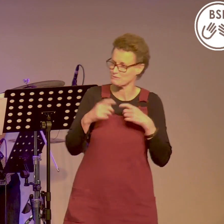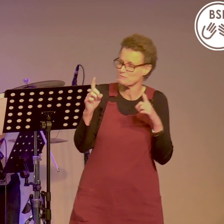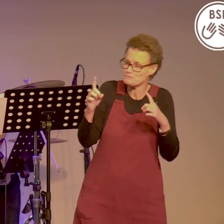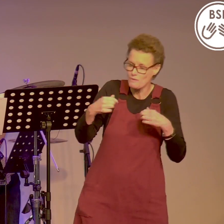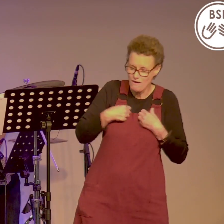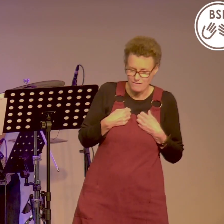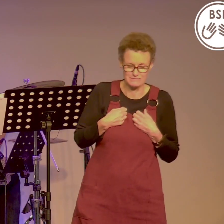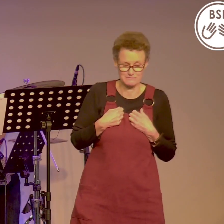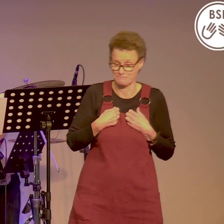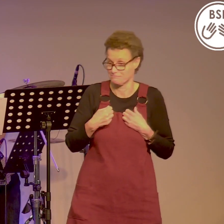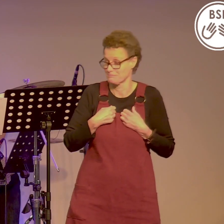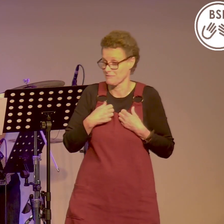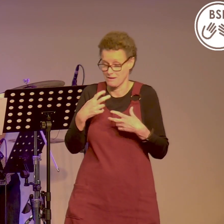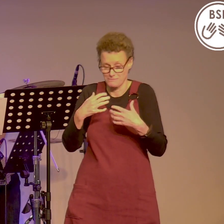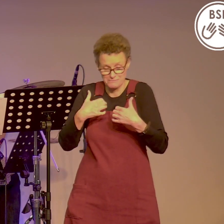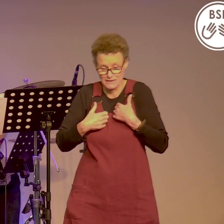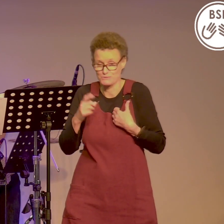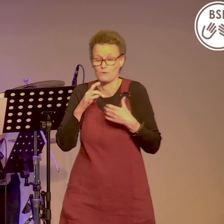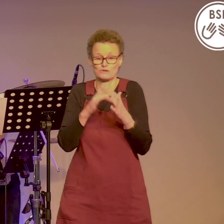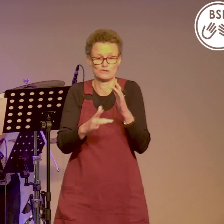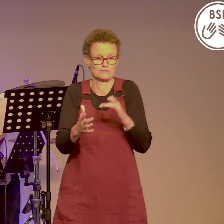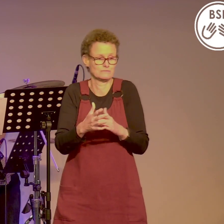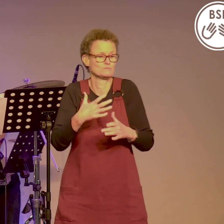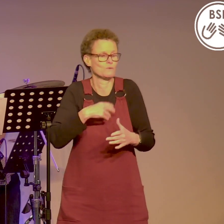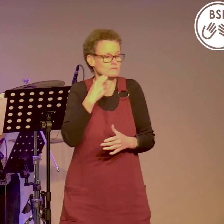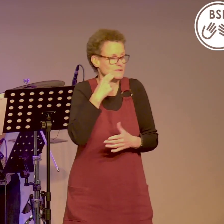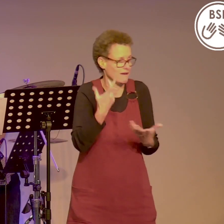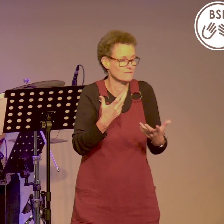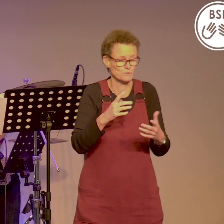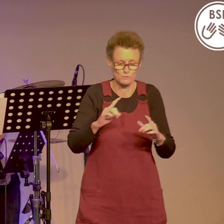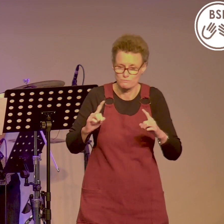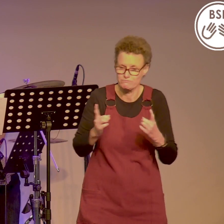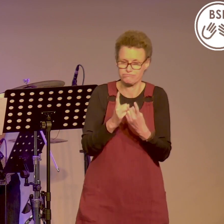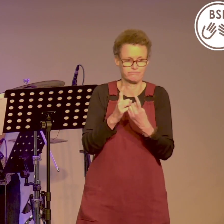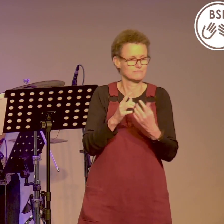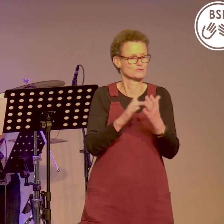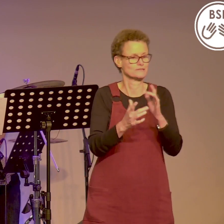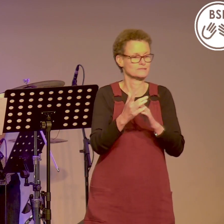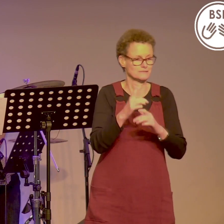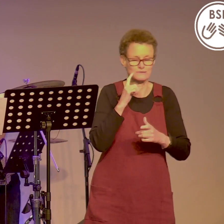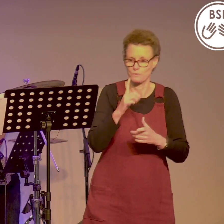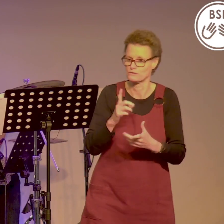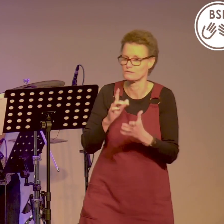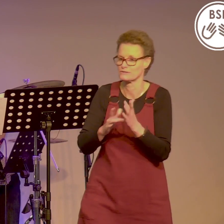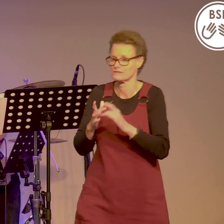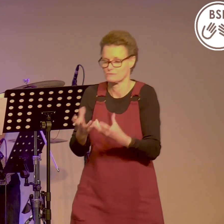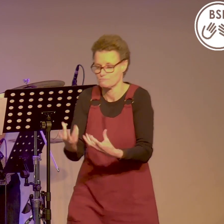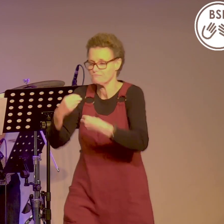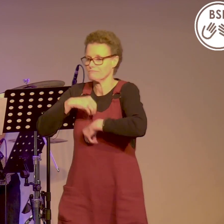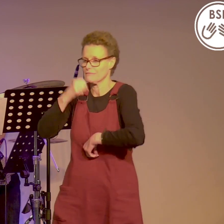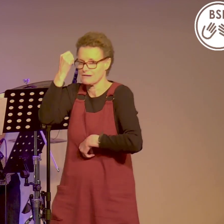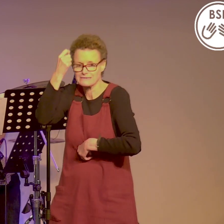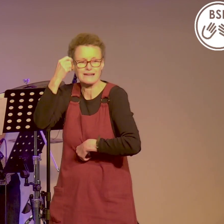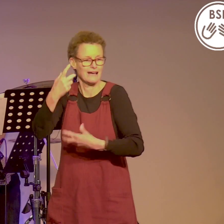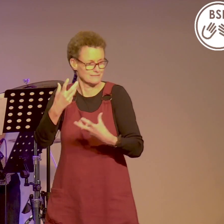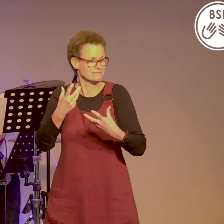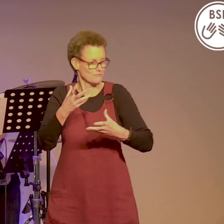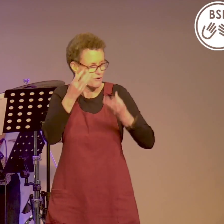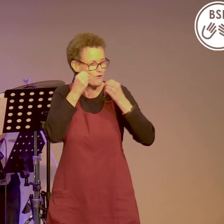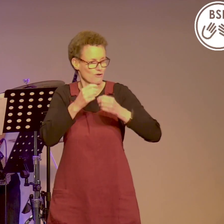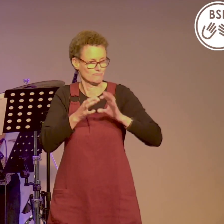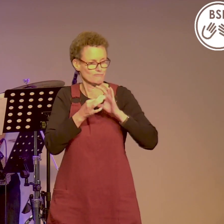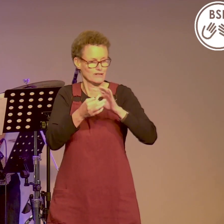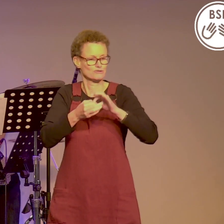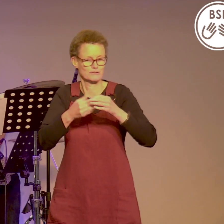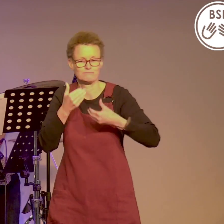So I did some self-analysis, thinking to myself, what is my passion? And my passion is Jesus. And I want